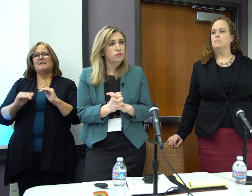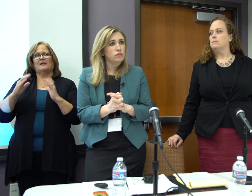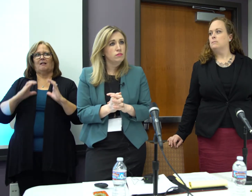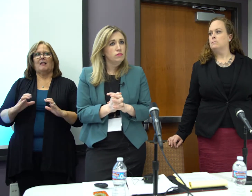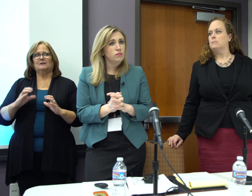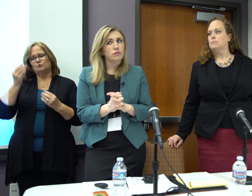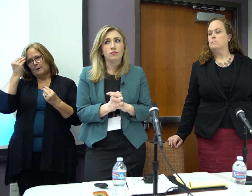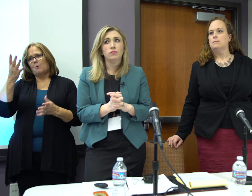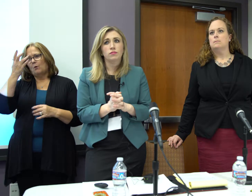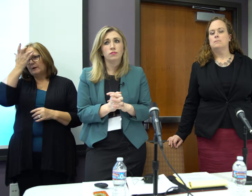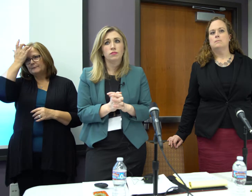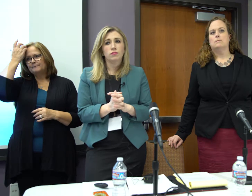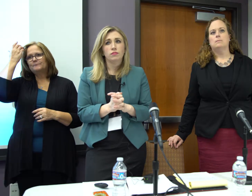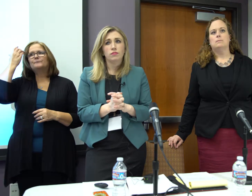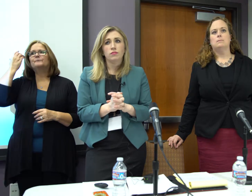reported.